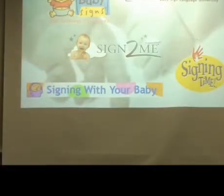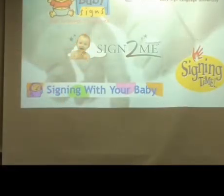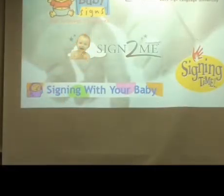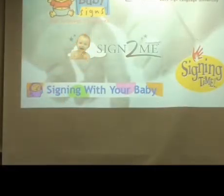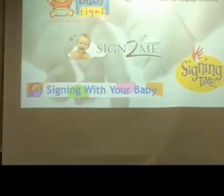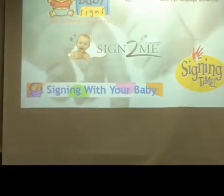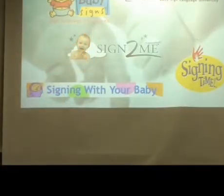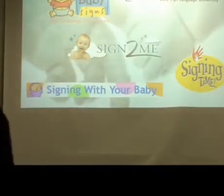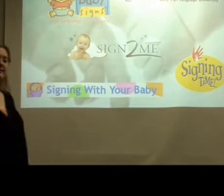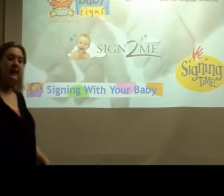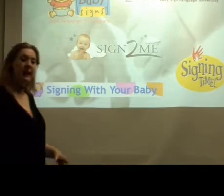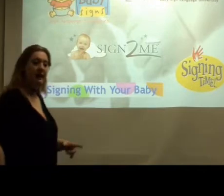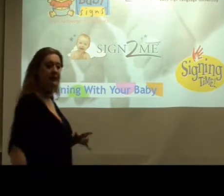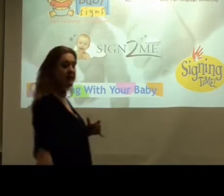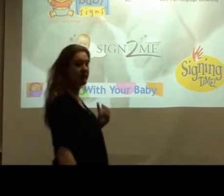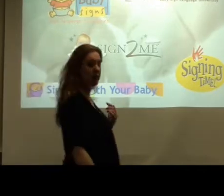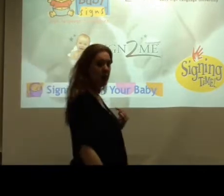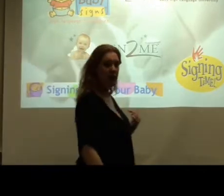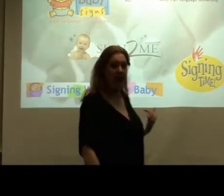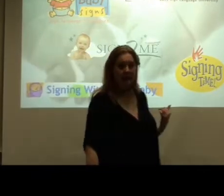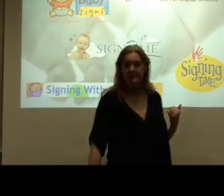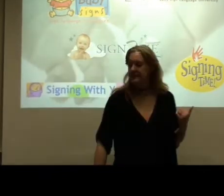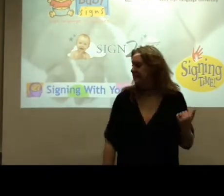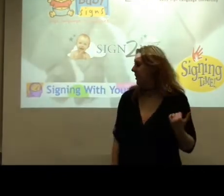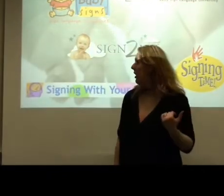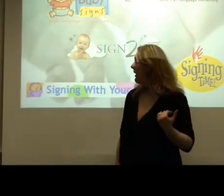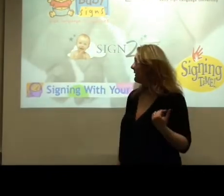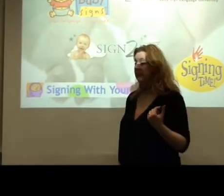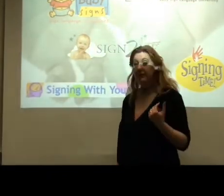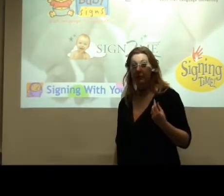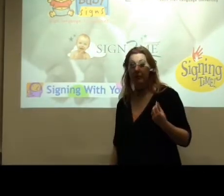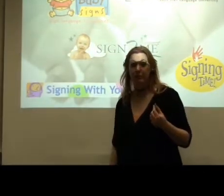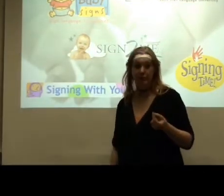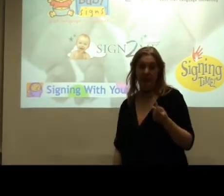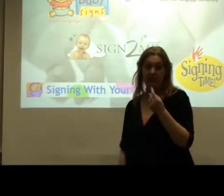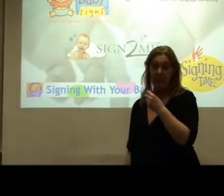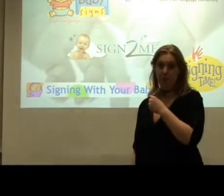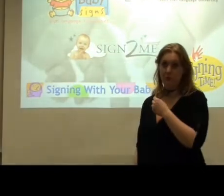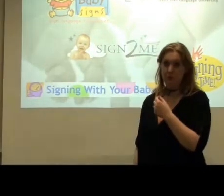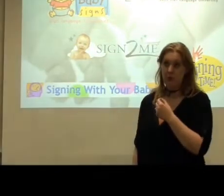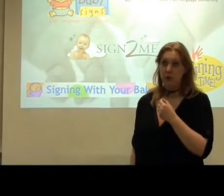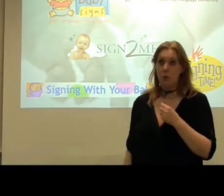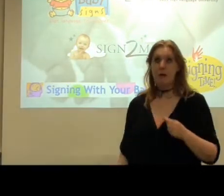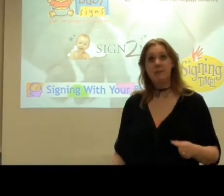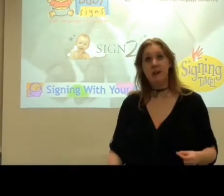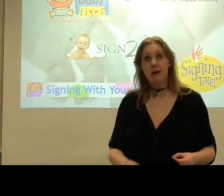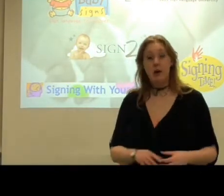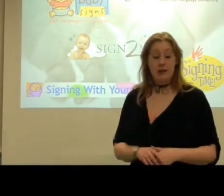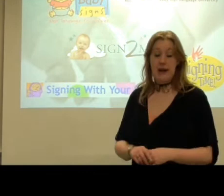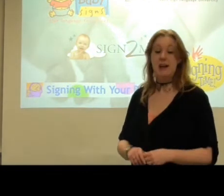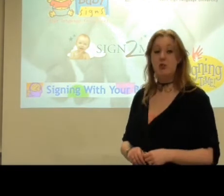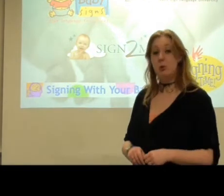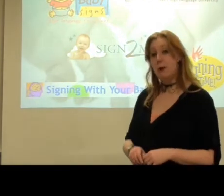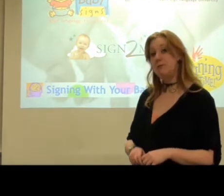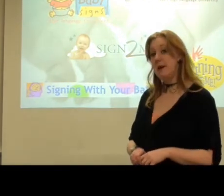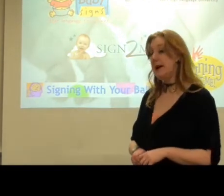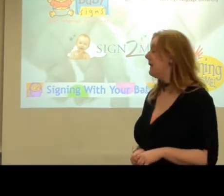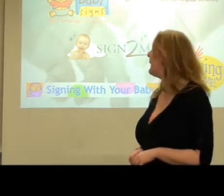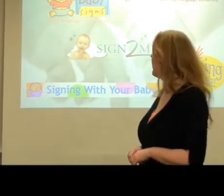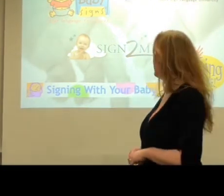Here's a couple of links, and these are all active on the website, on the Angel website.